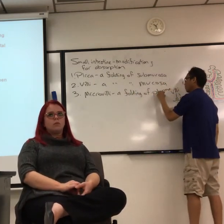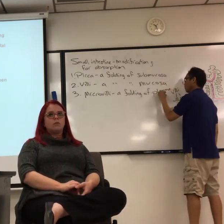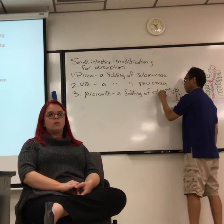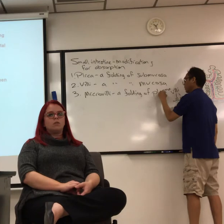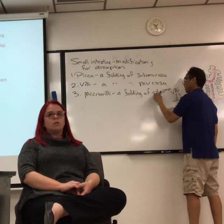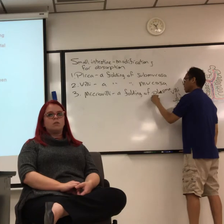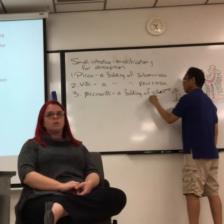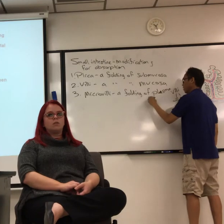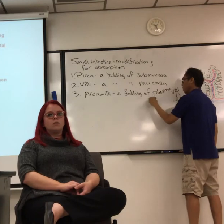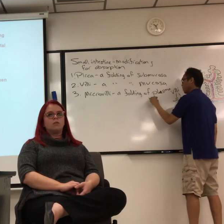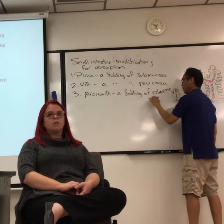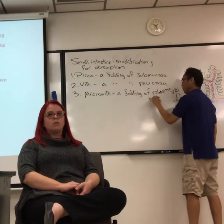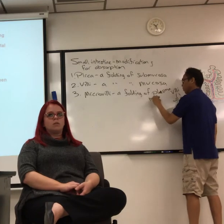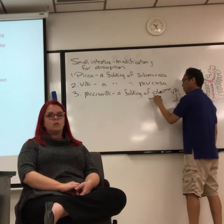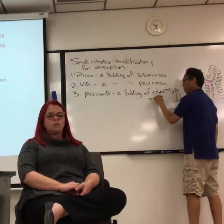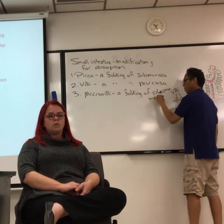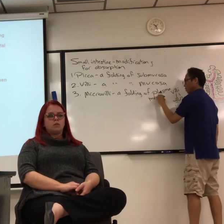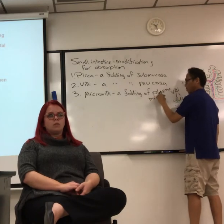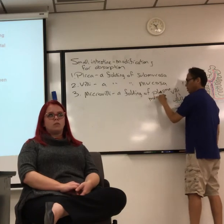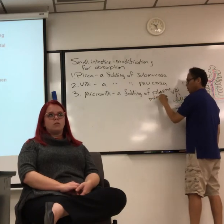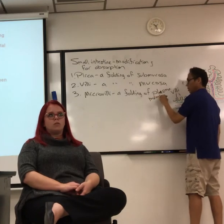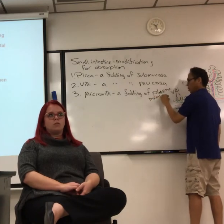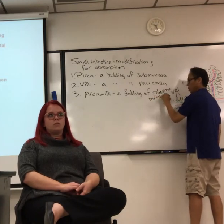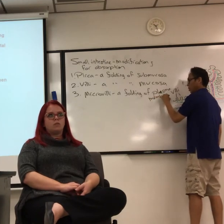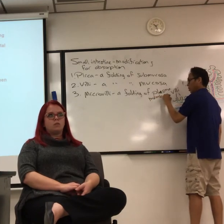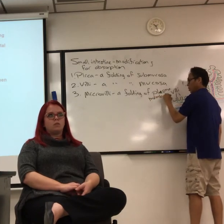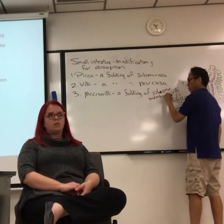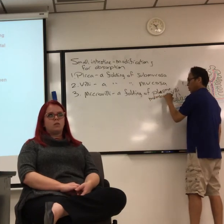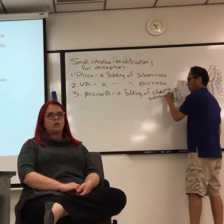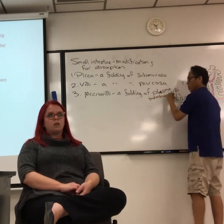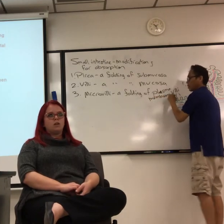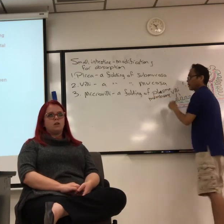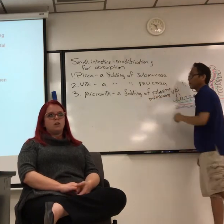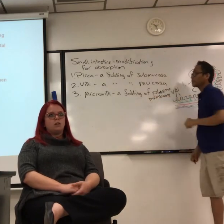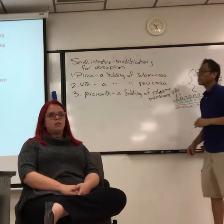Folding of plasma membrane.